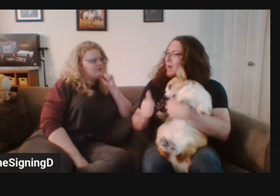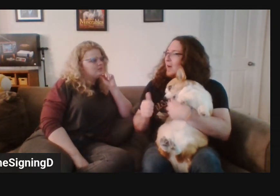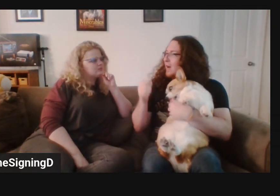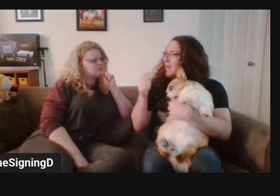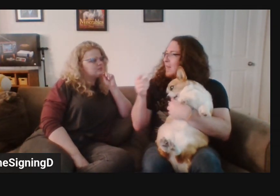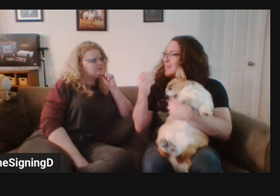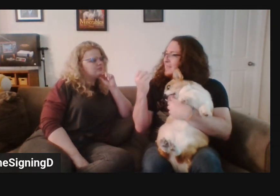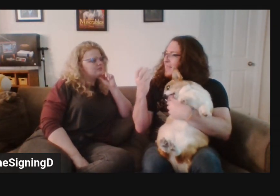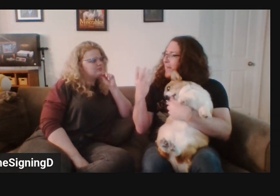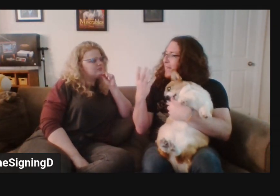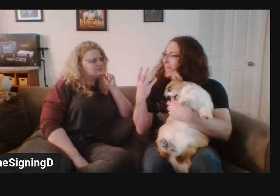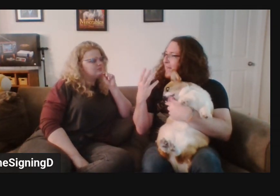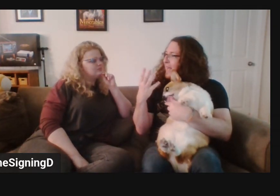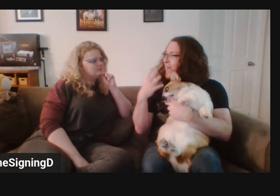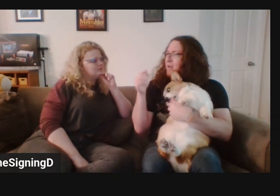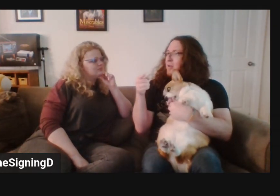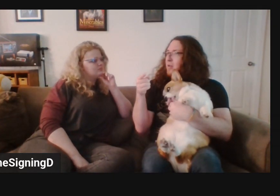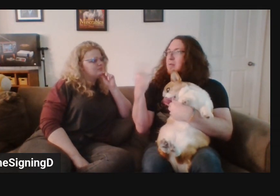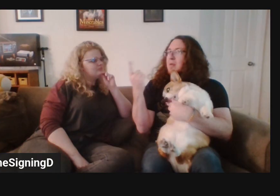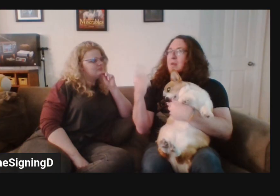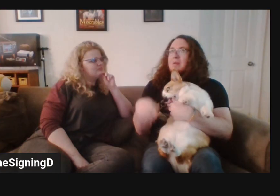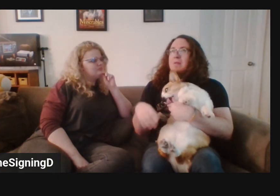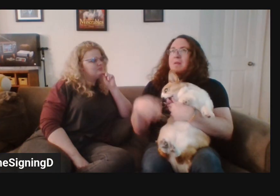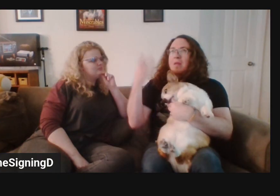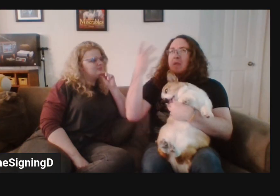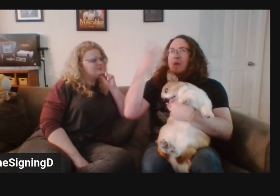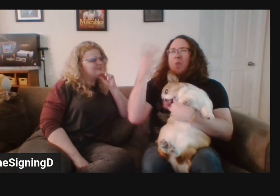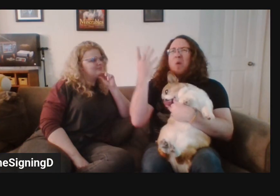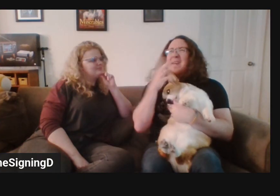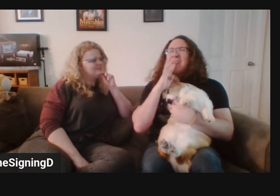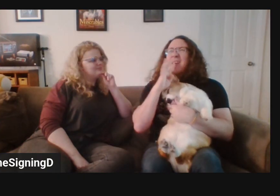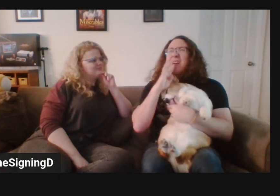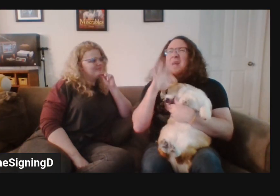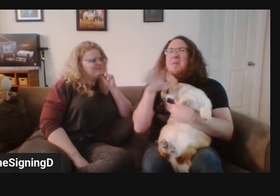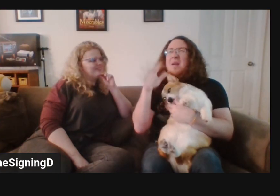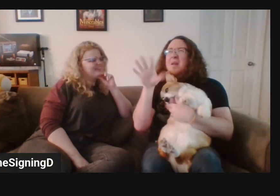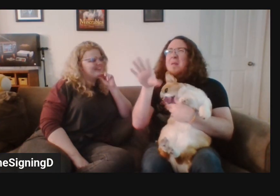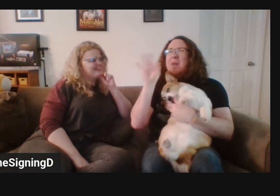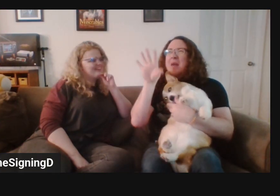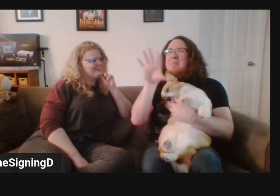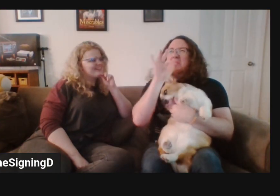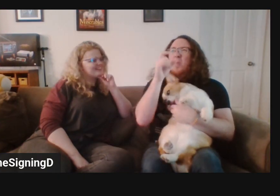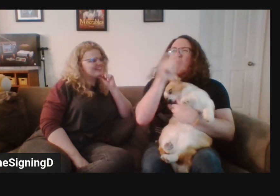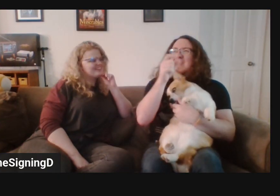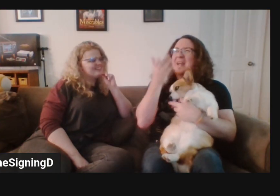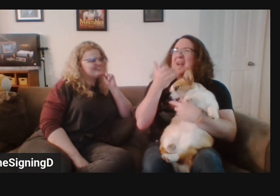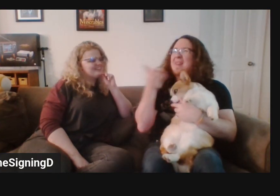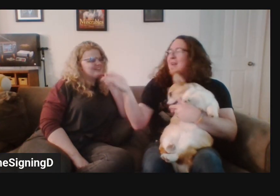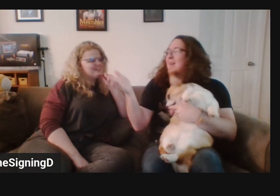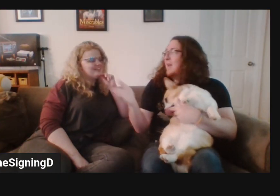they signing and you're just wondering what they're saying? You only pick up a few words here and there.